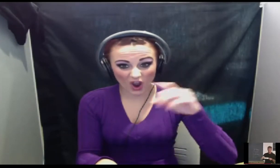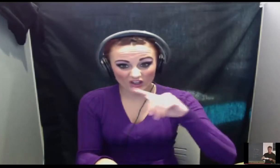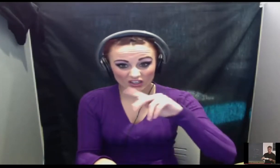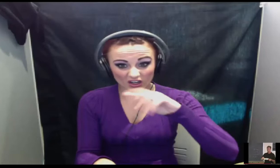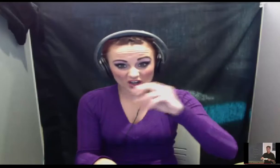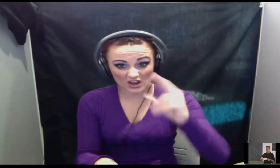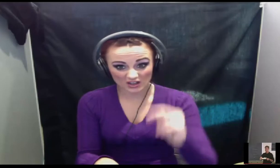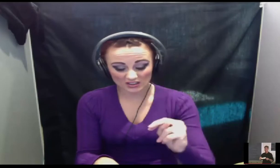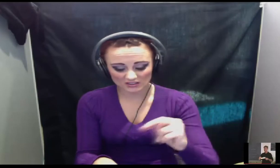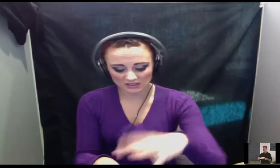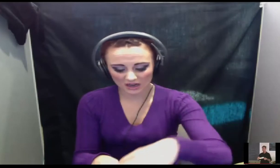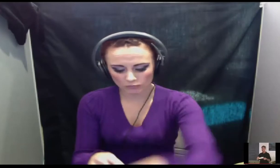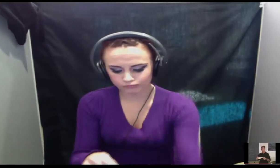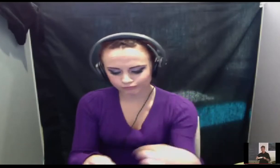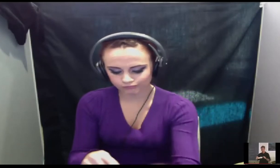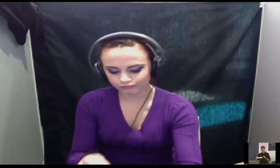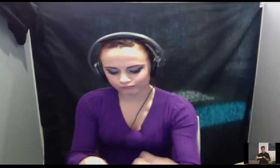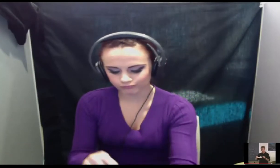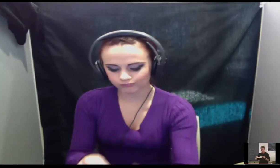then connected it with some rubber bands.